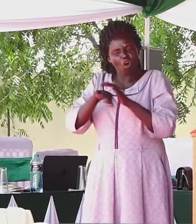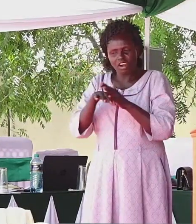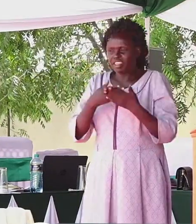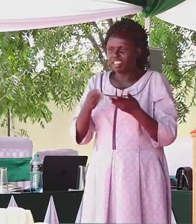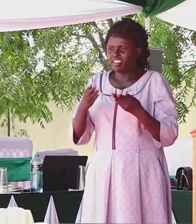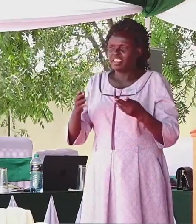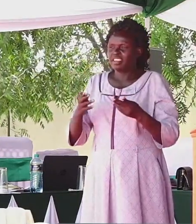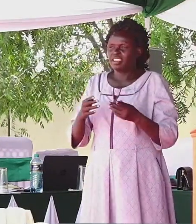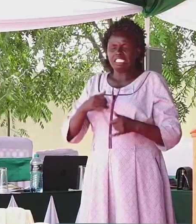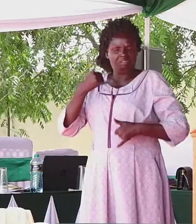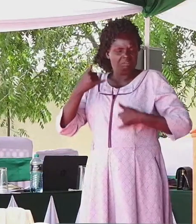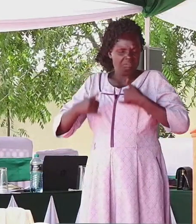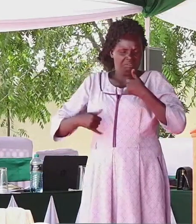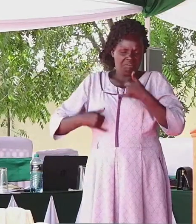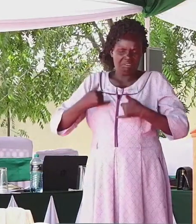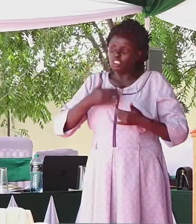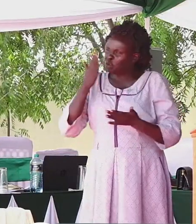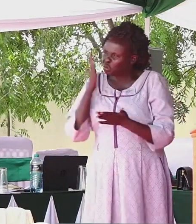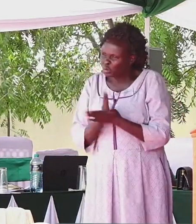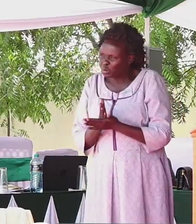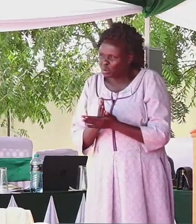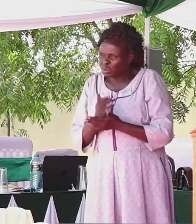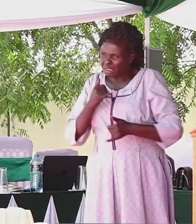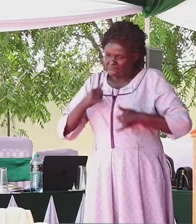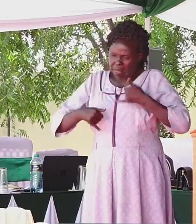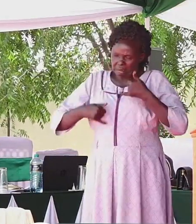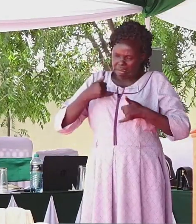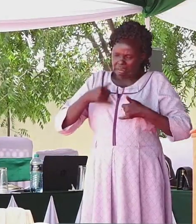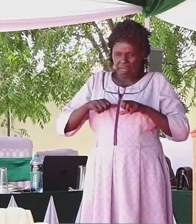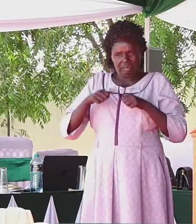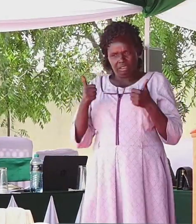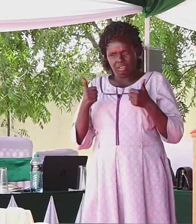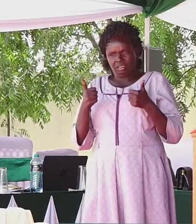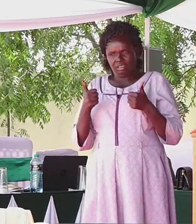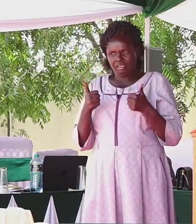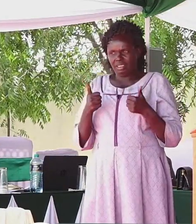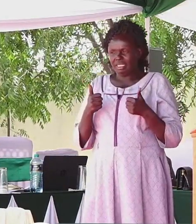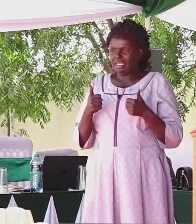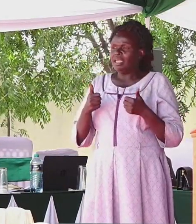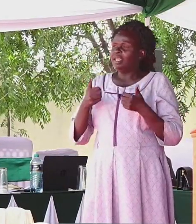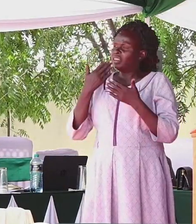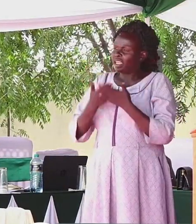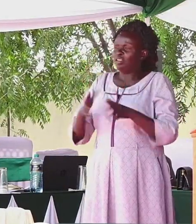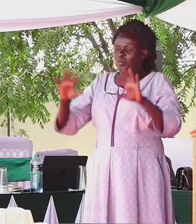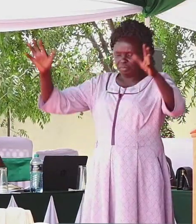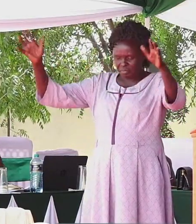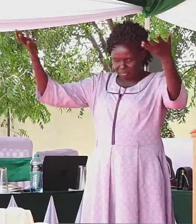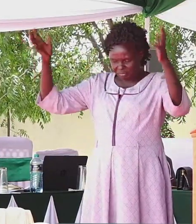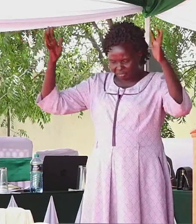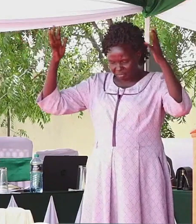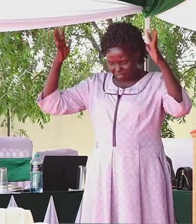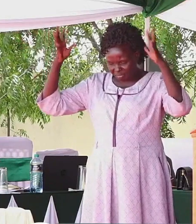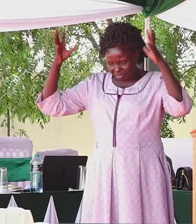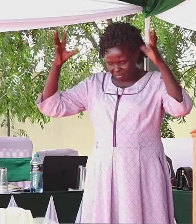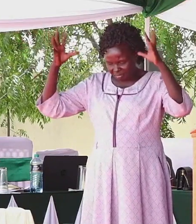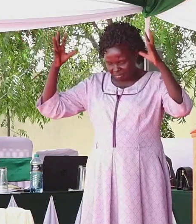we have enjoyed. Have we not enjoyed being here? Oh yes, then can we appreciate them? Can we appreciate them?